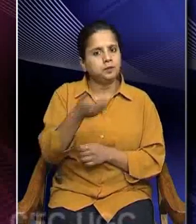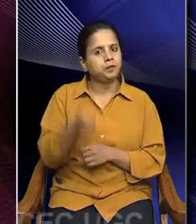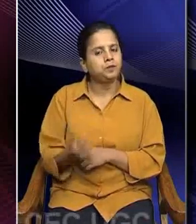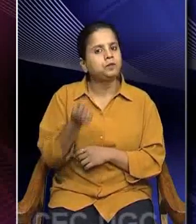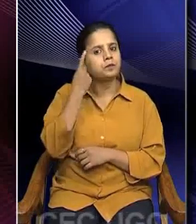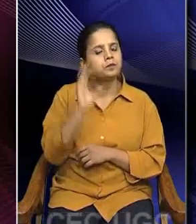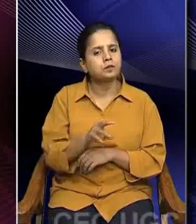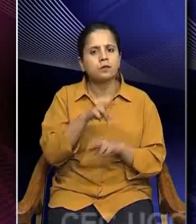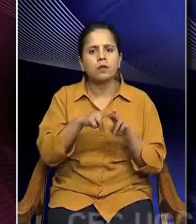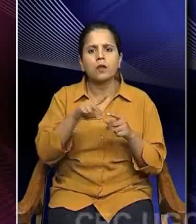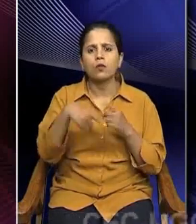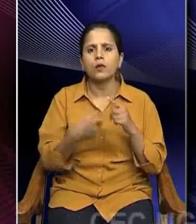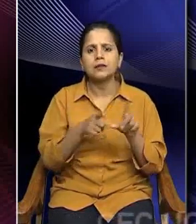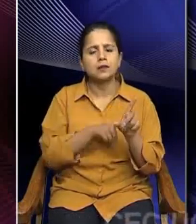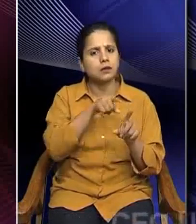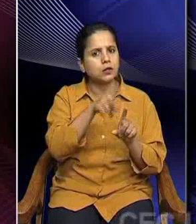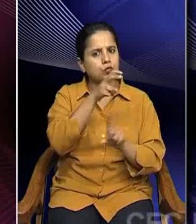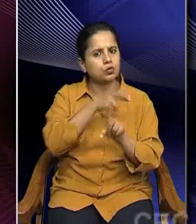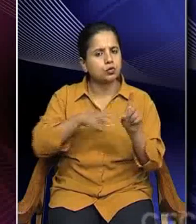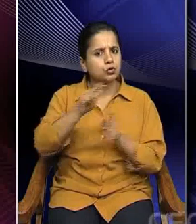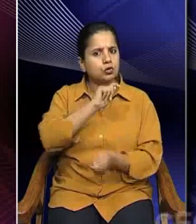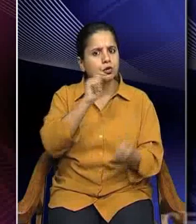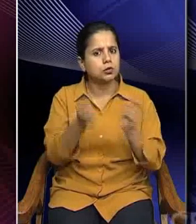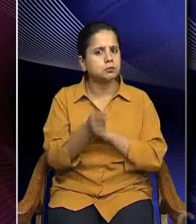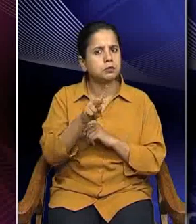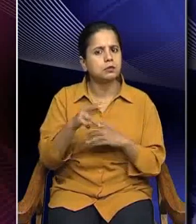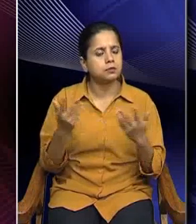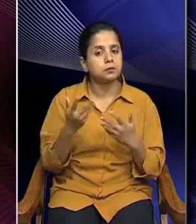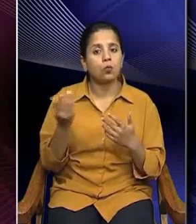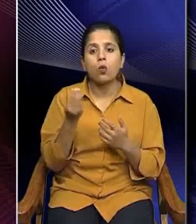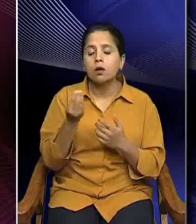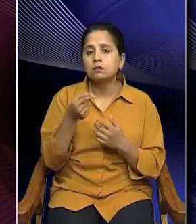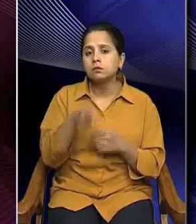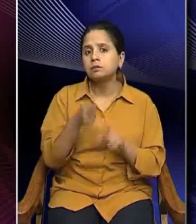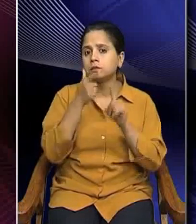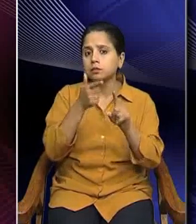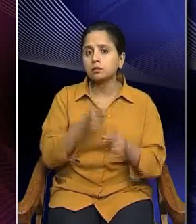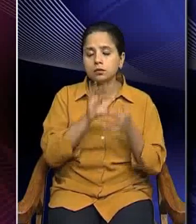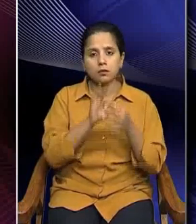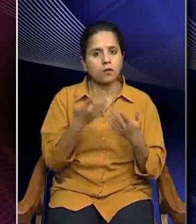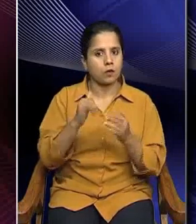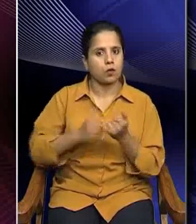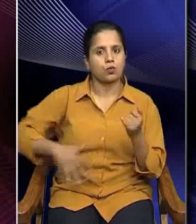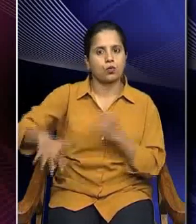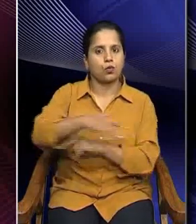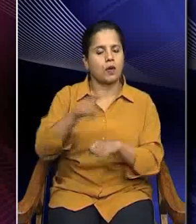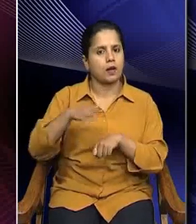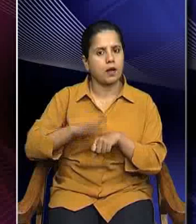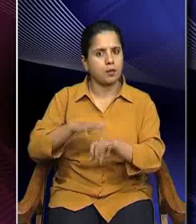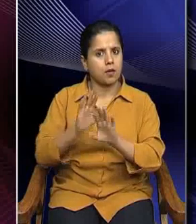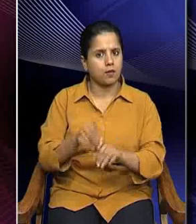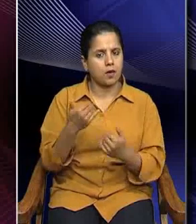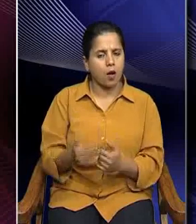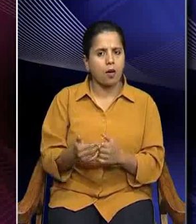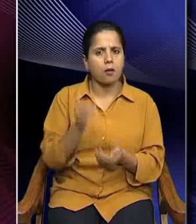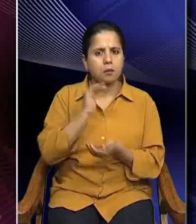meant by fertility transition, what factors are responsible for any society that experiences fertility